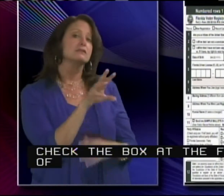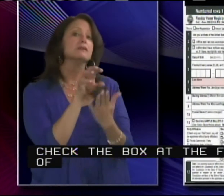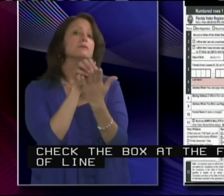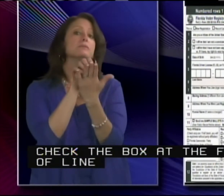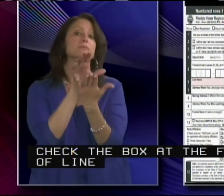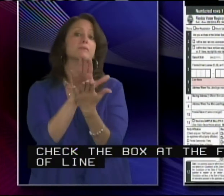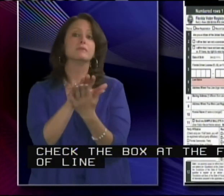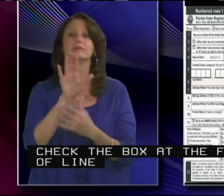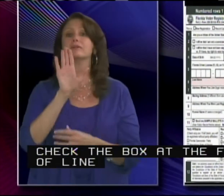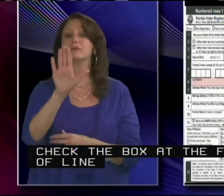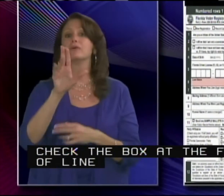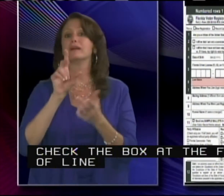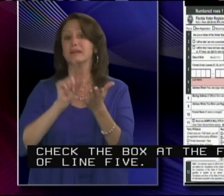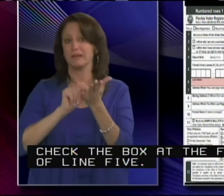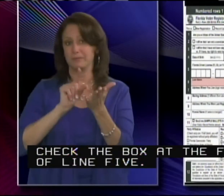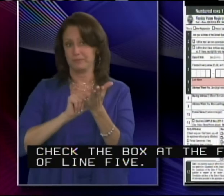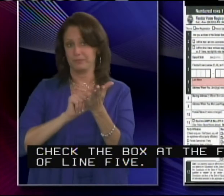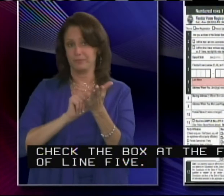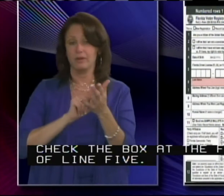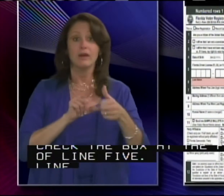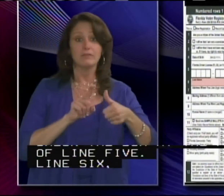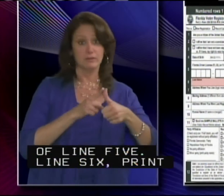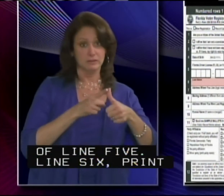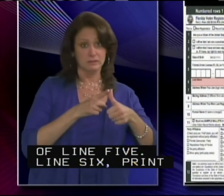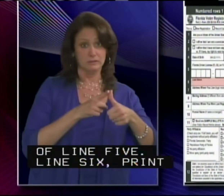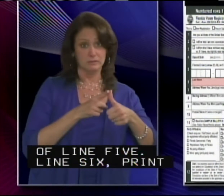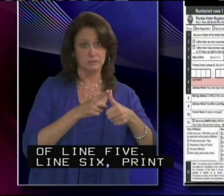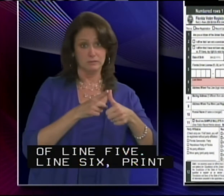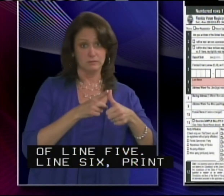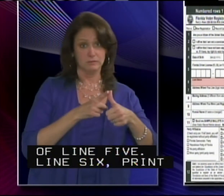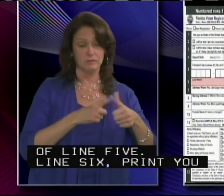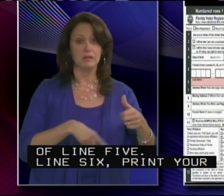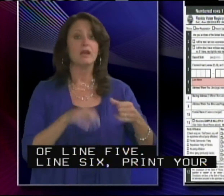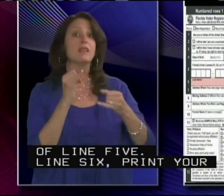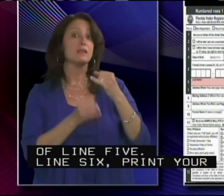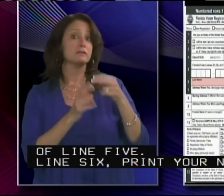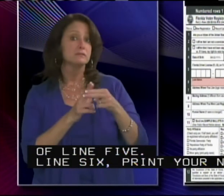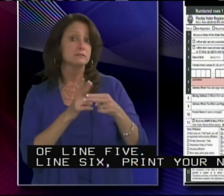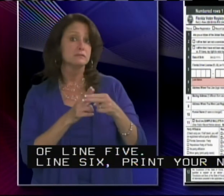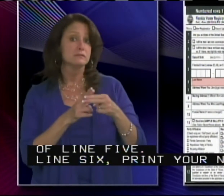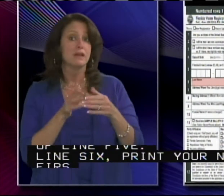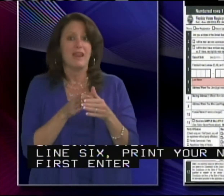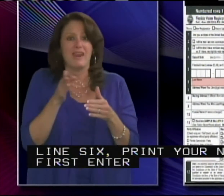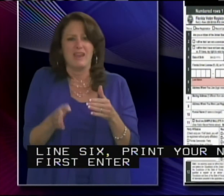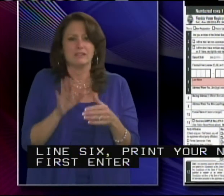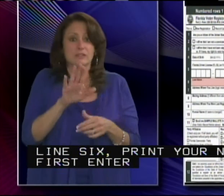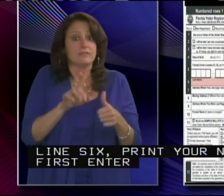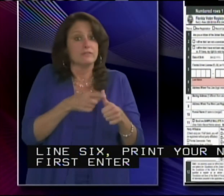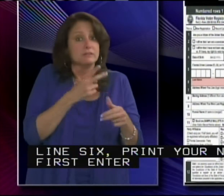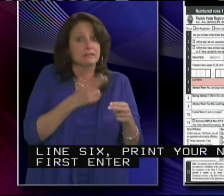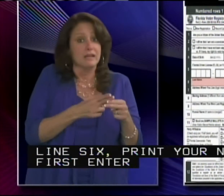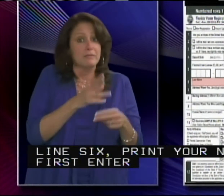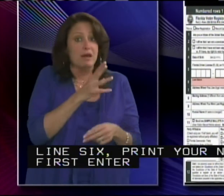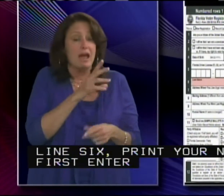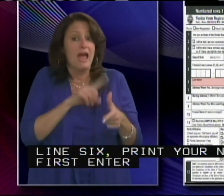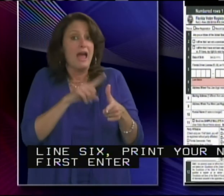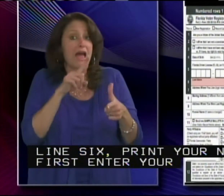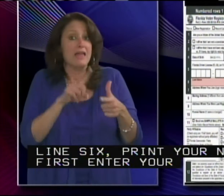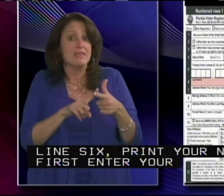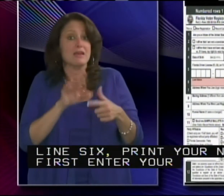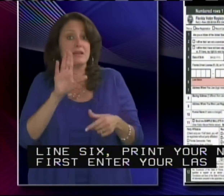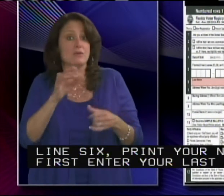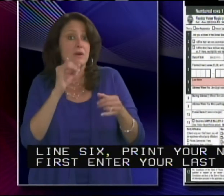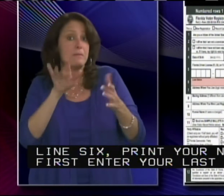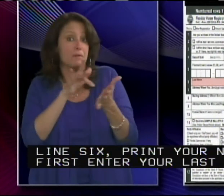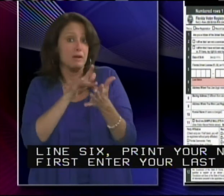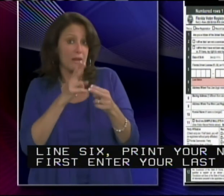6, print your name. First enter your last name, next your first name, and